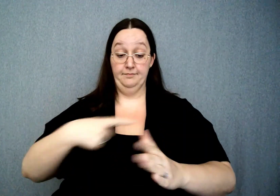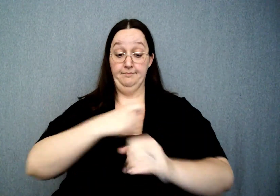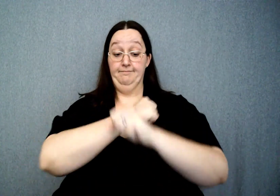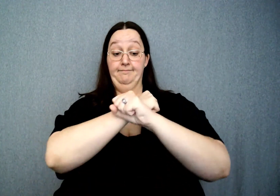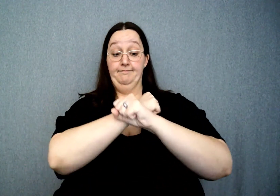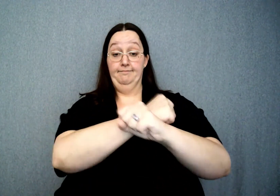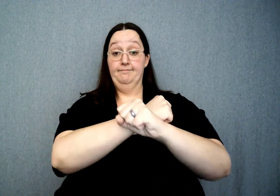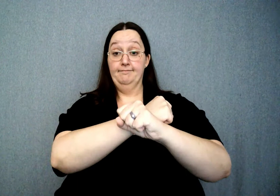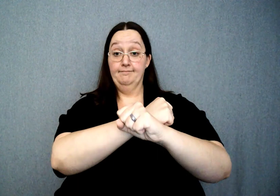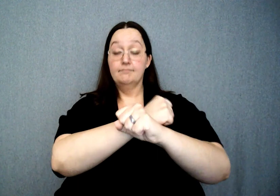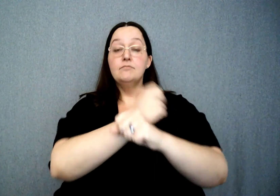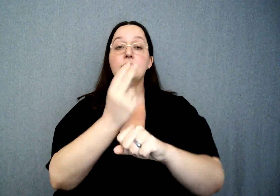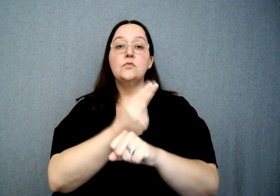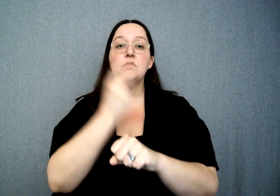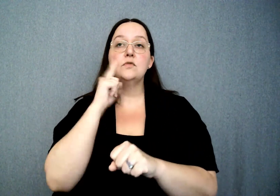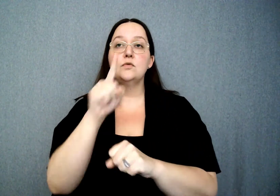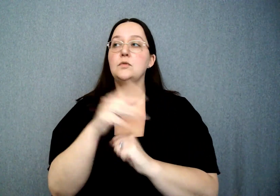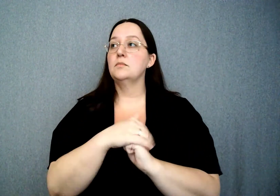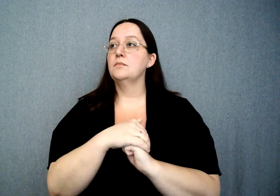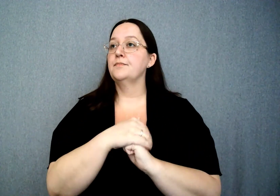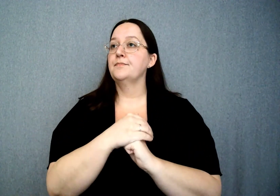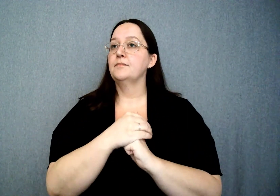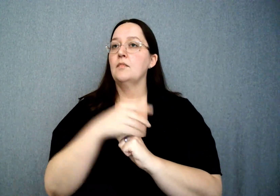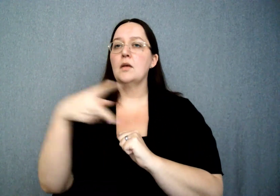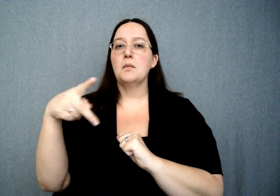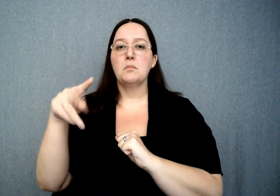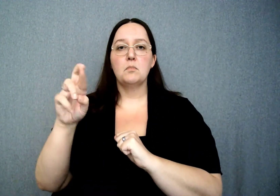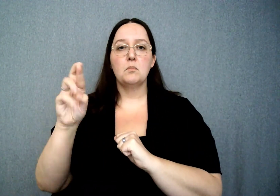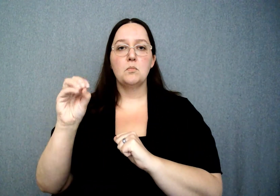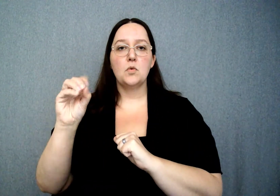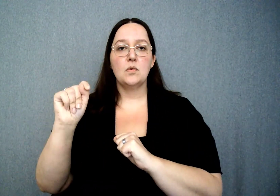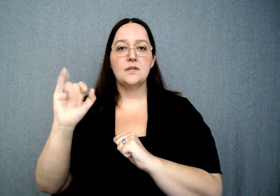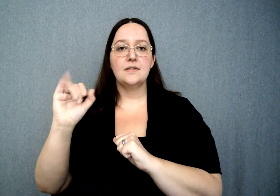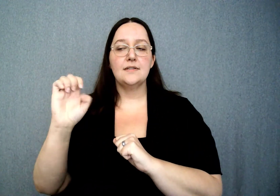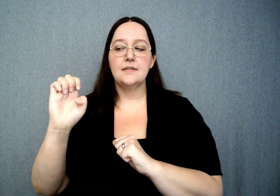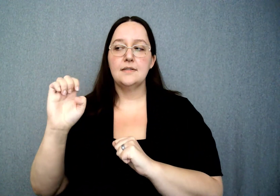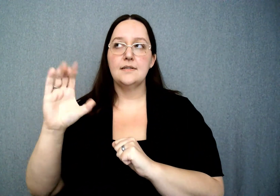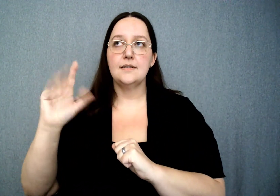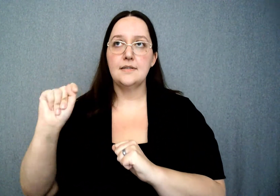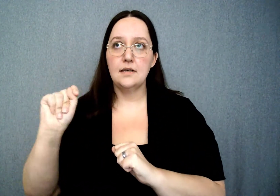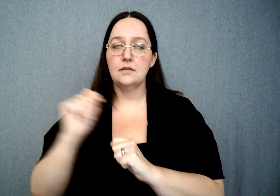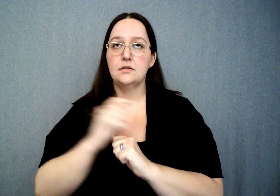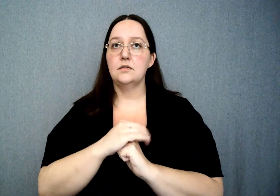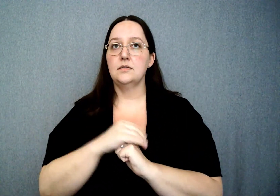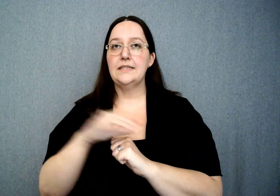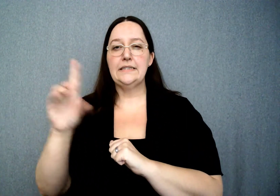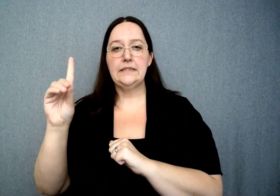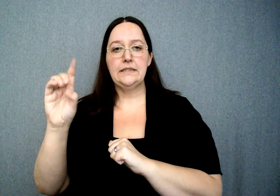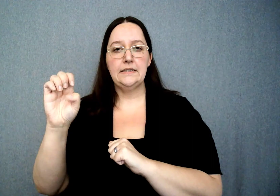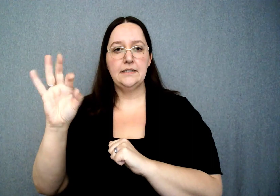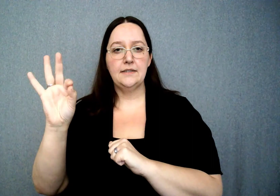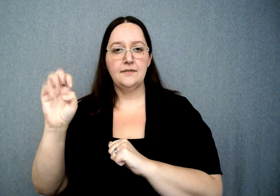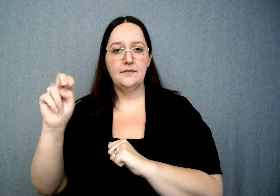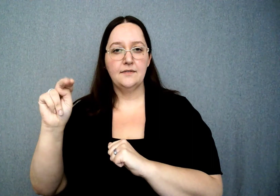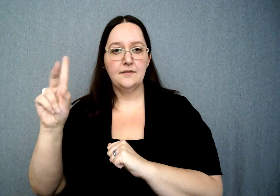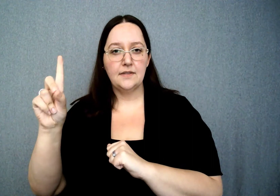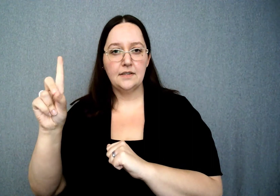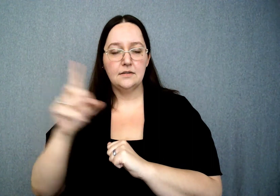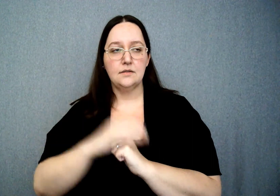the S's. This sign is used for protect, protection,